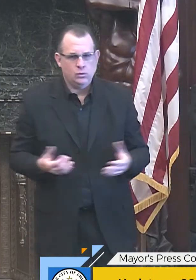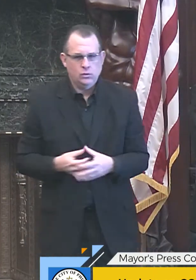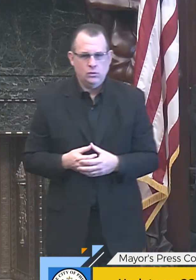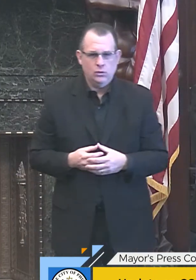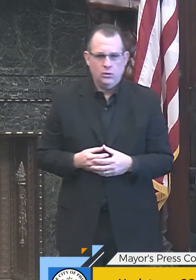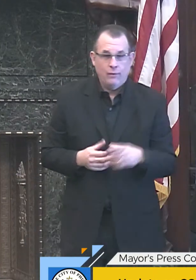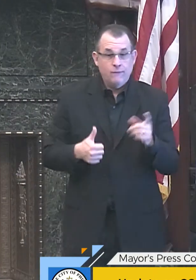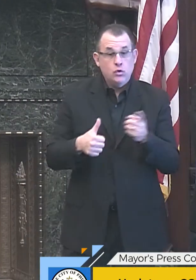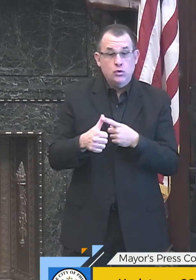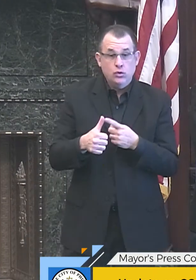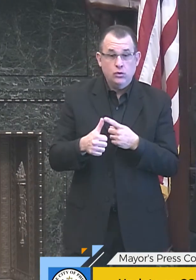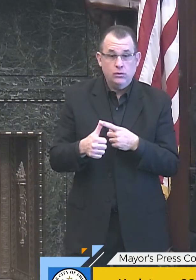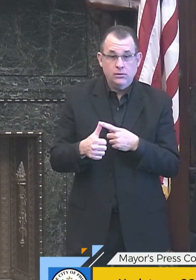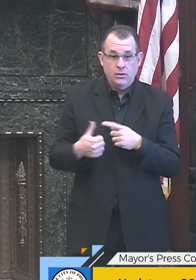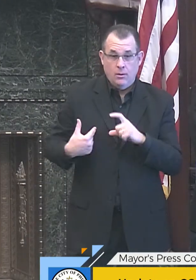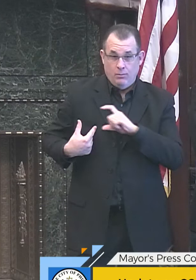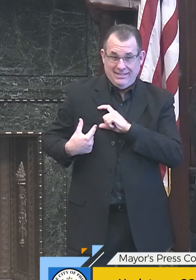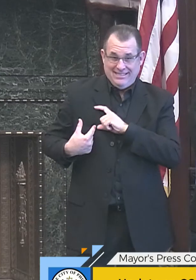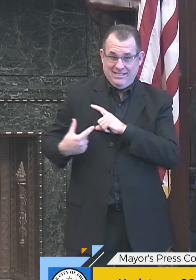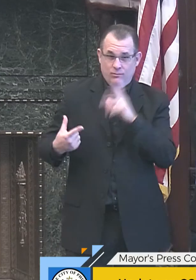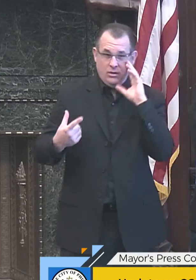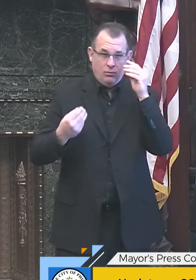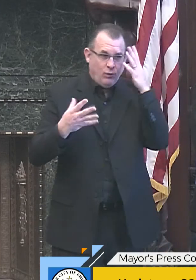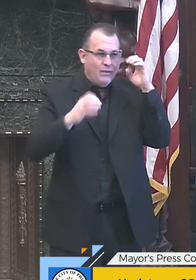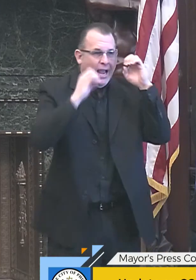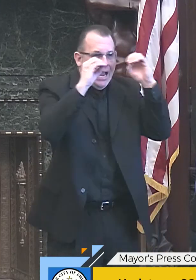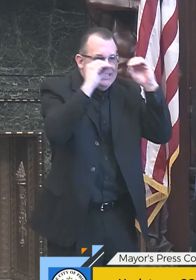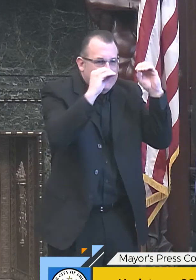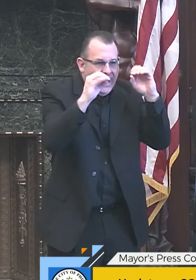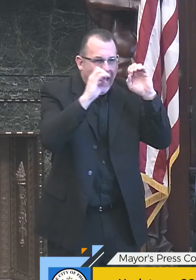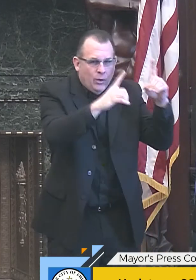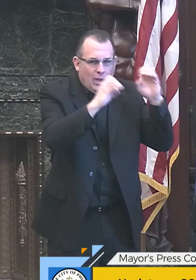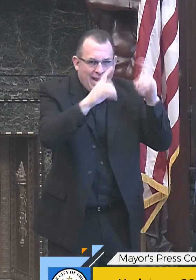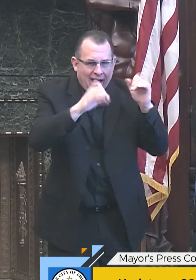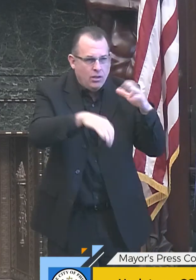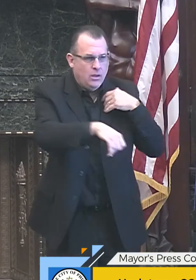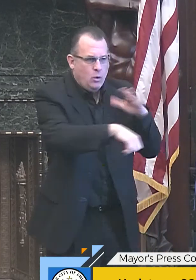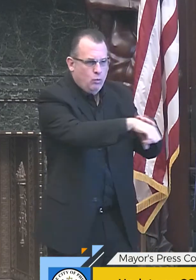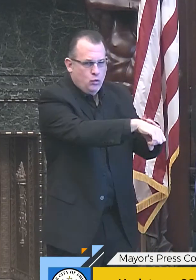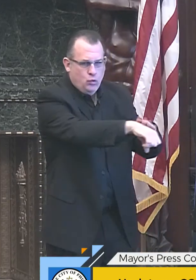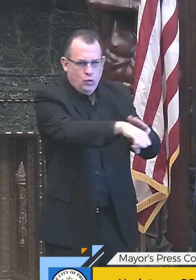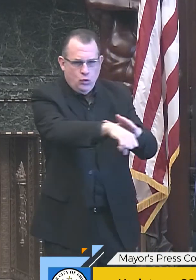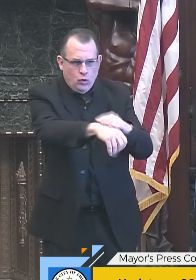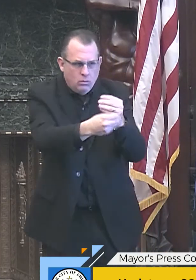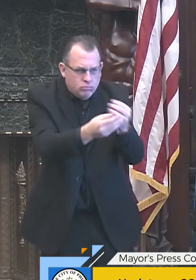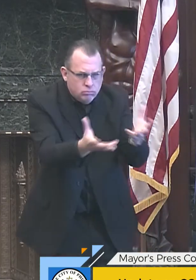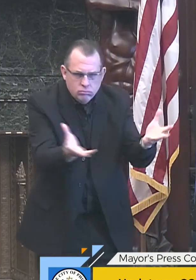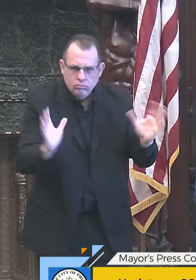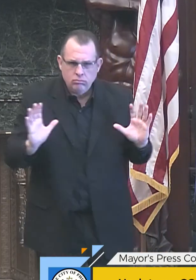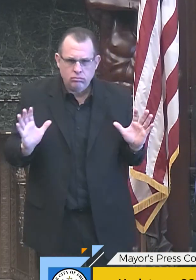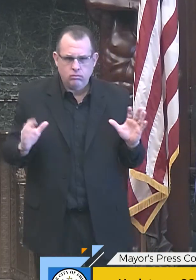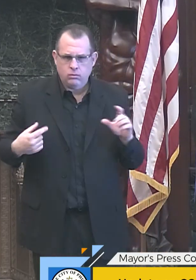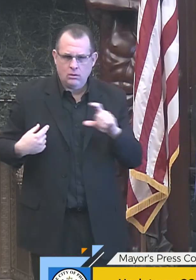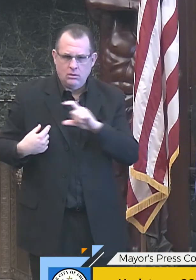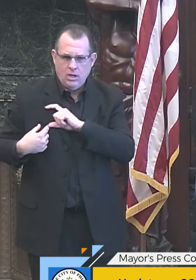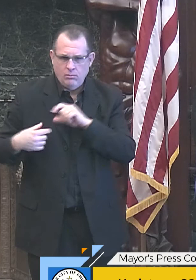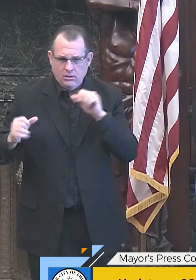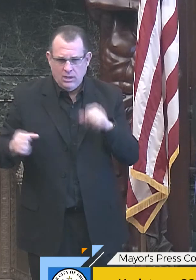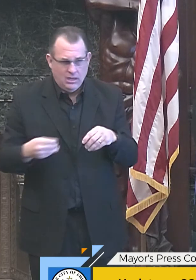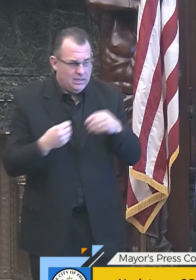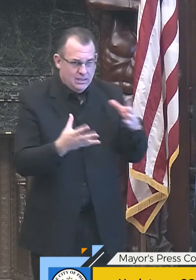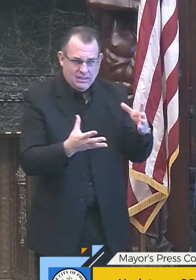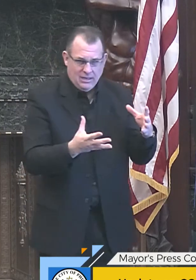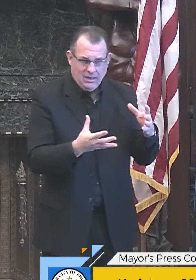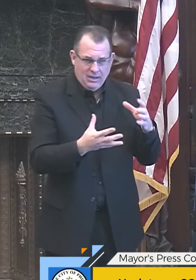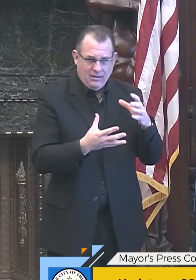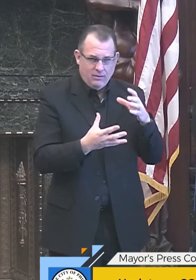police provide education and issue warnings, and at the officer's discretion, they can issue code violation notices,